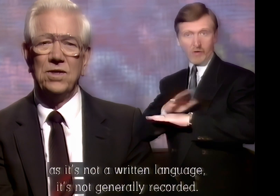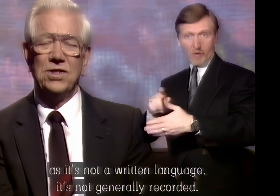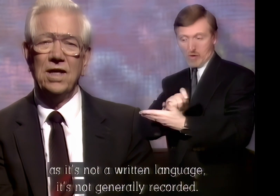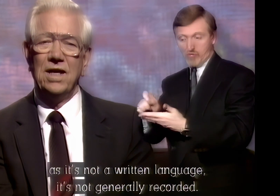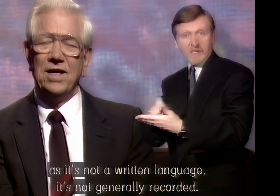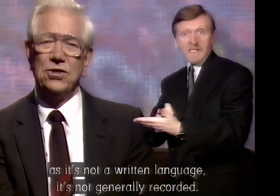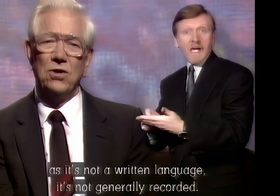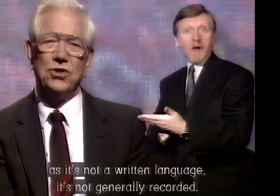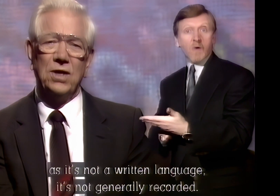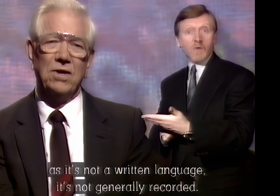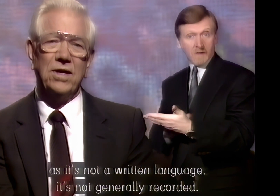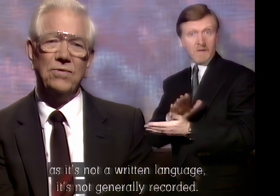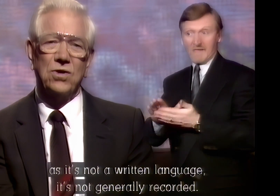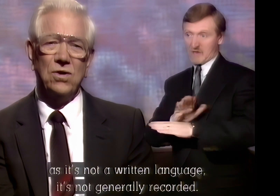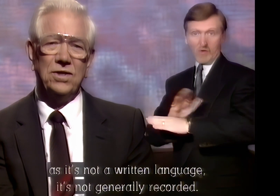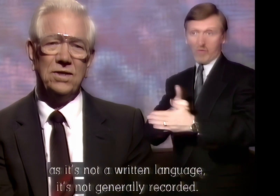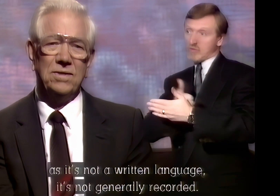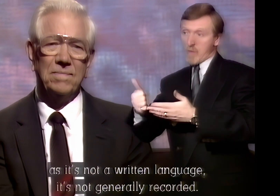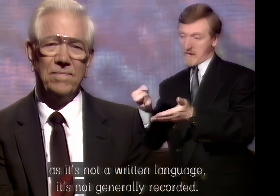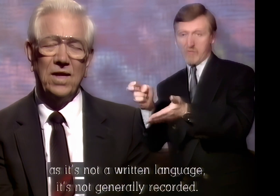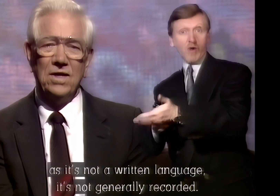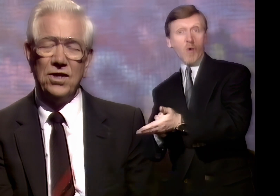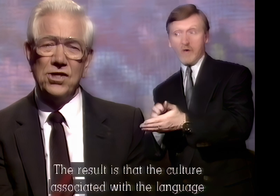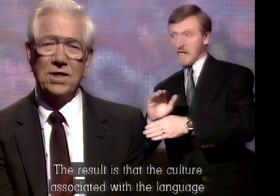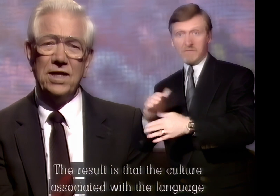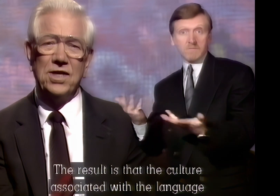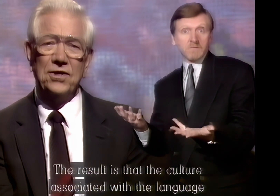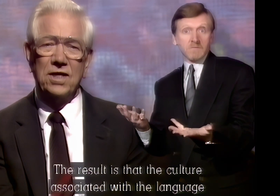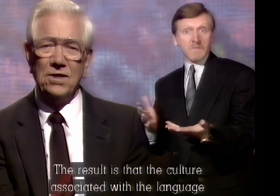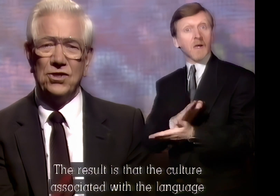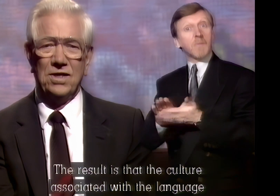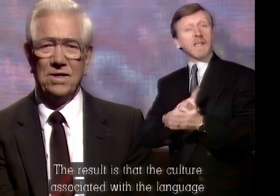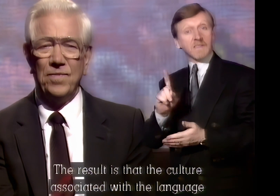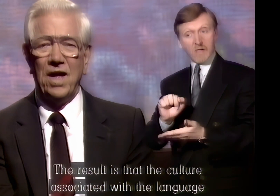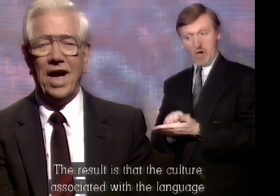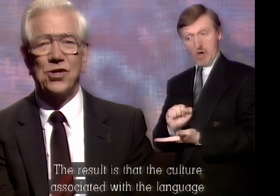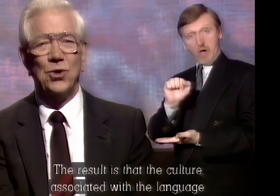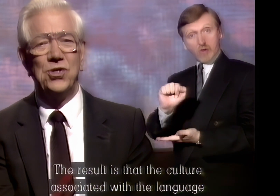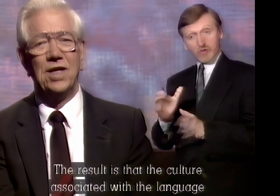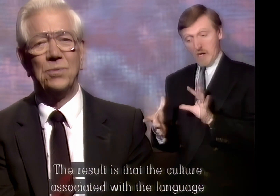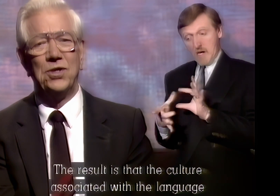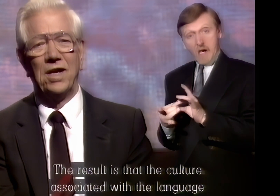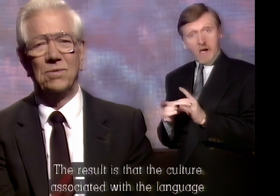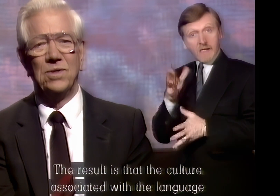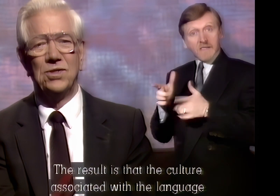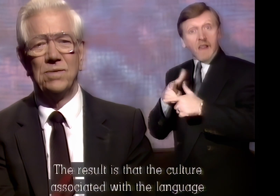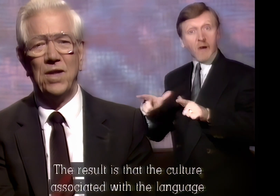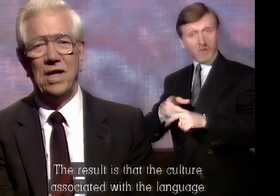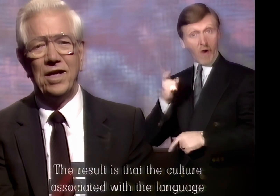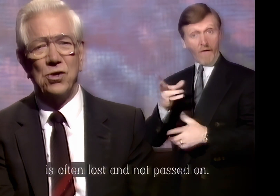language, it's not generally recorded. The result is that the culture associated with the language is